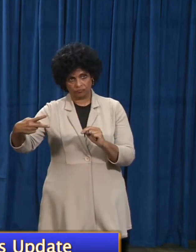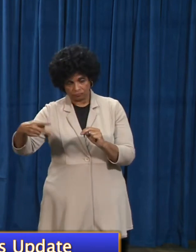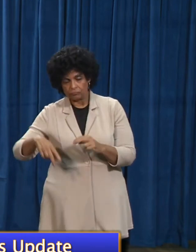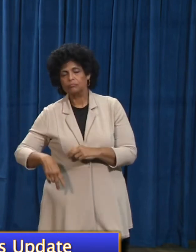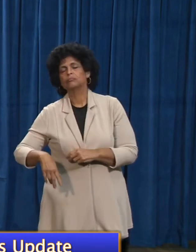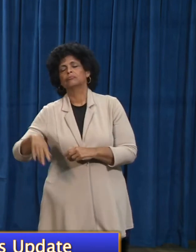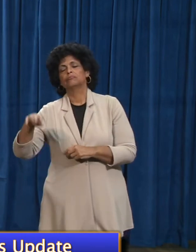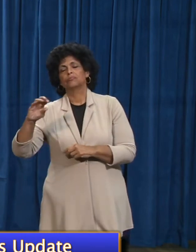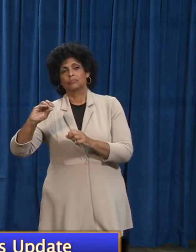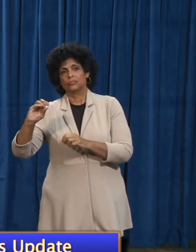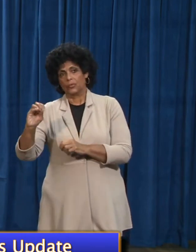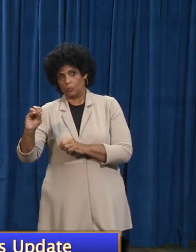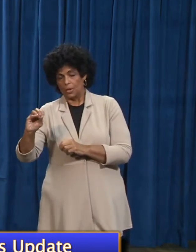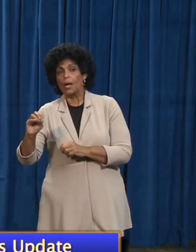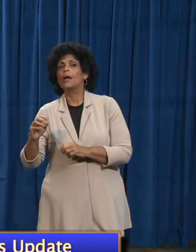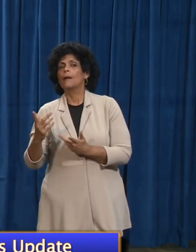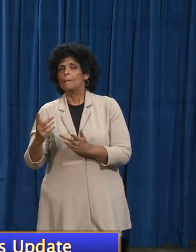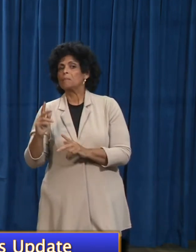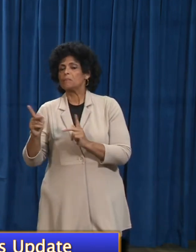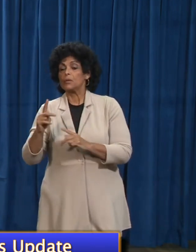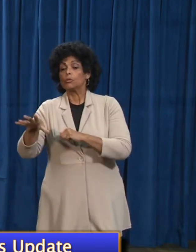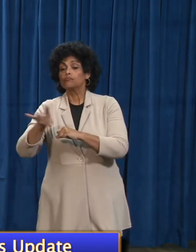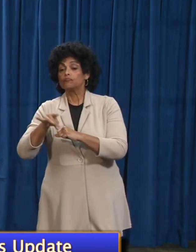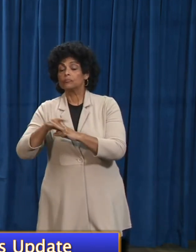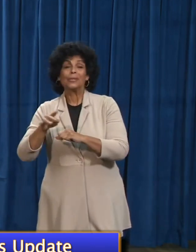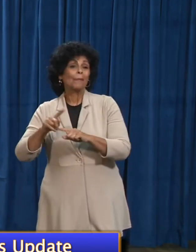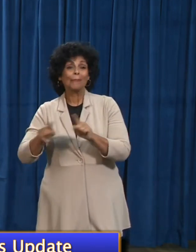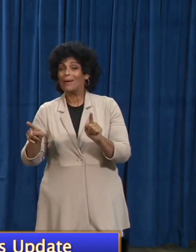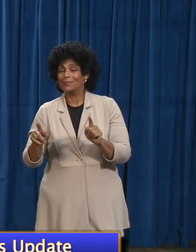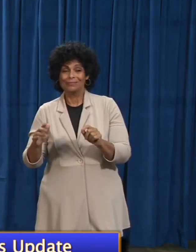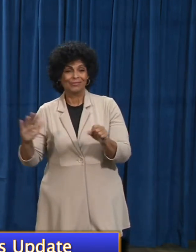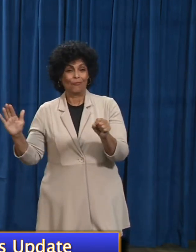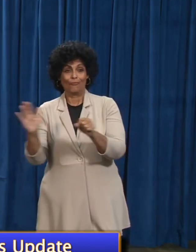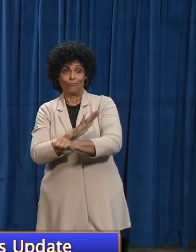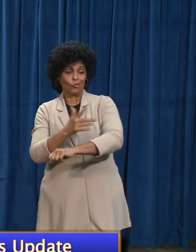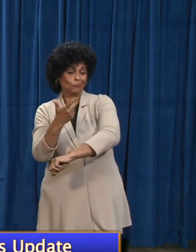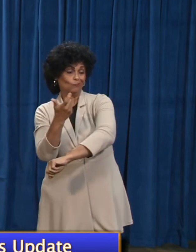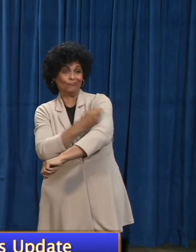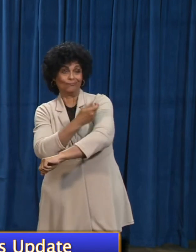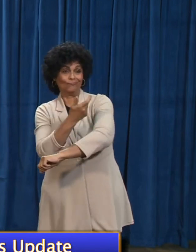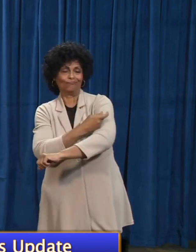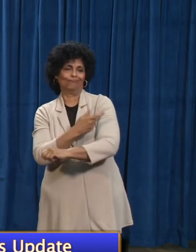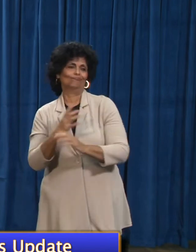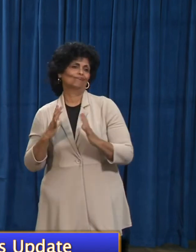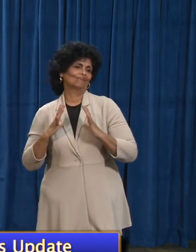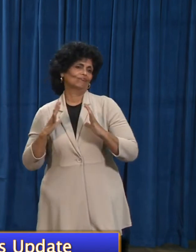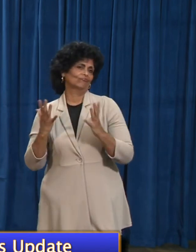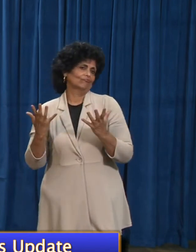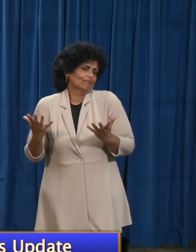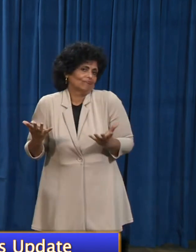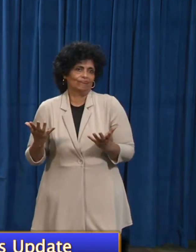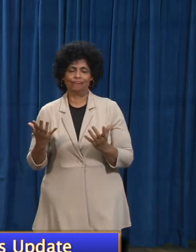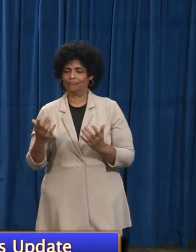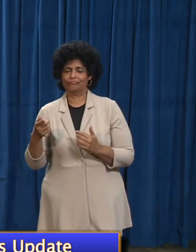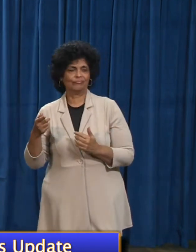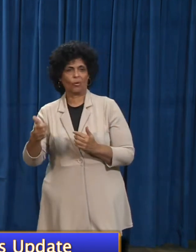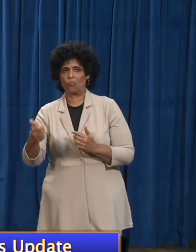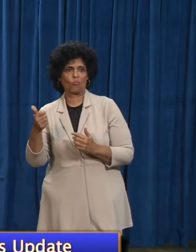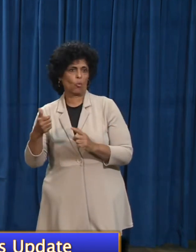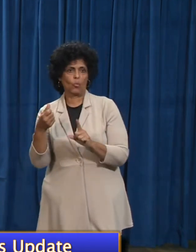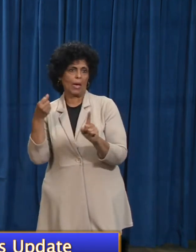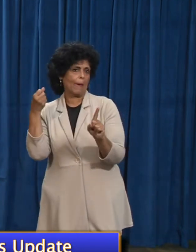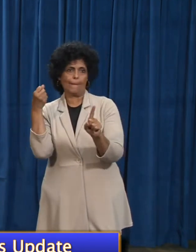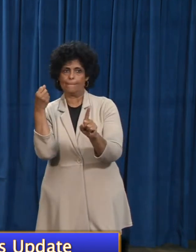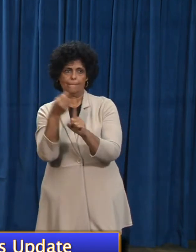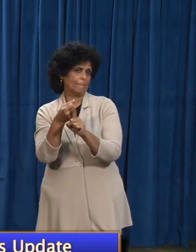fully vaccinated. And so that's the good news, is that if you're fully vaccinated, it will have less of an impact